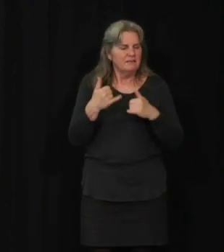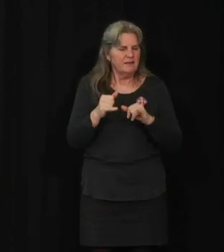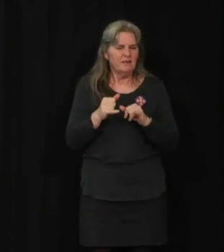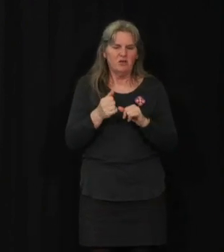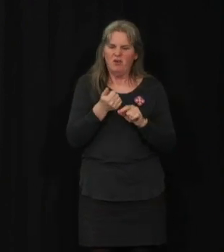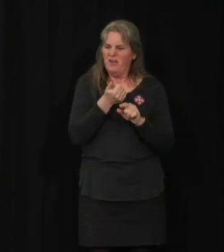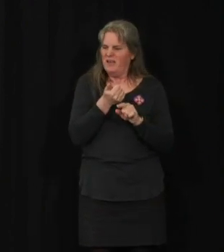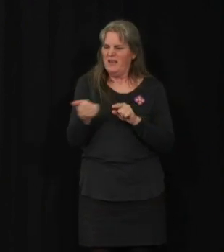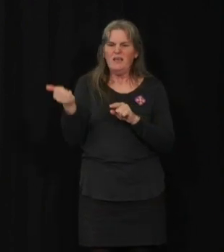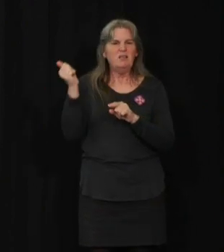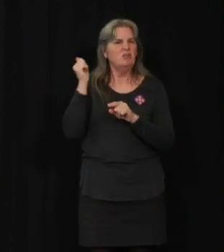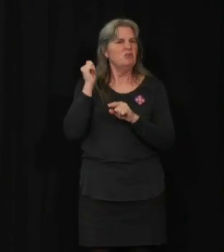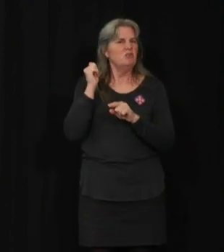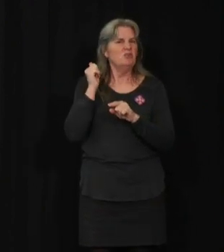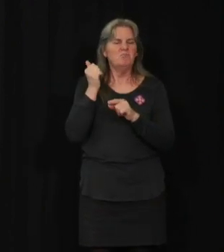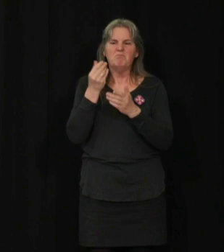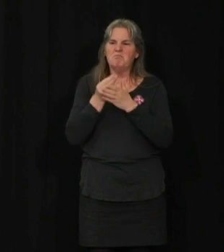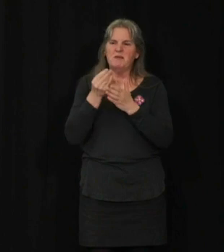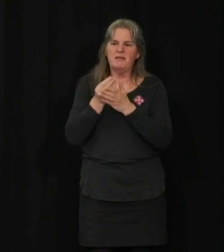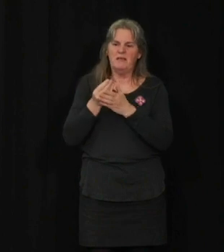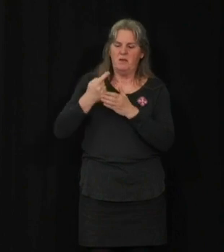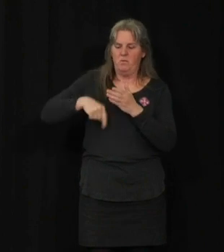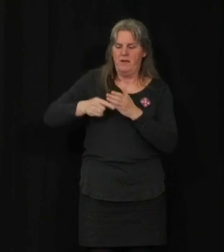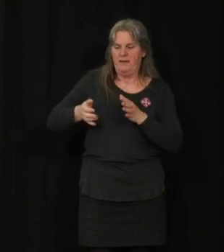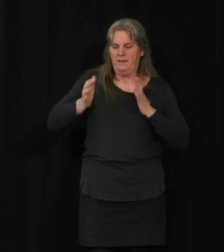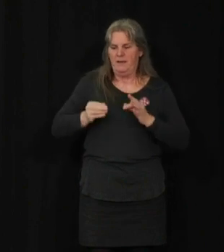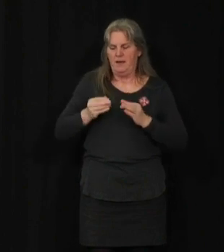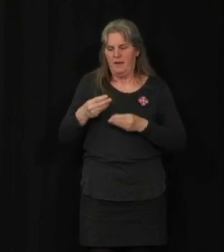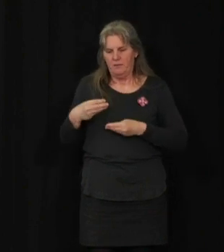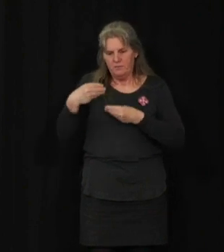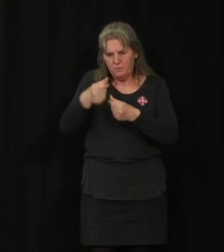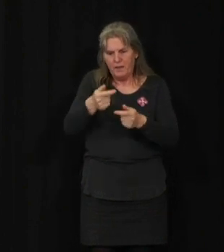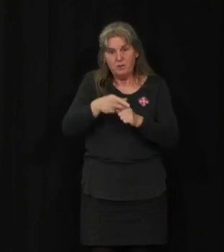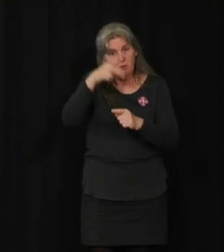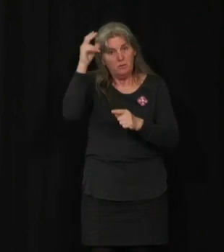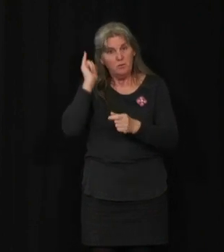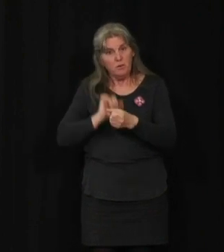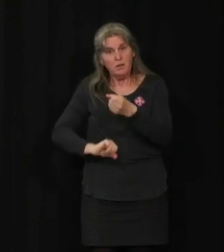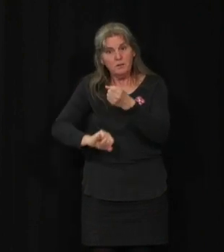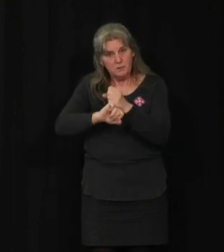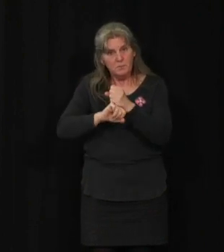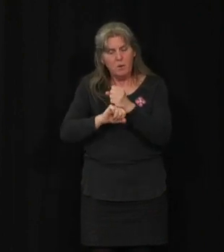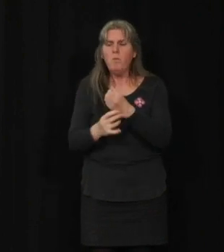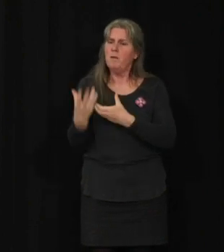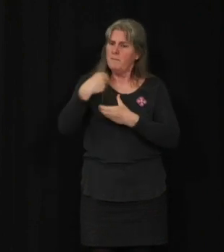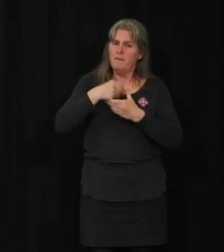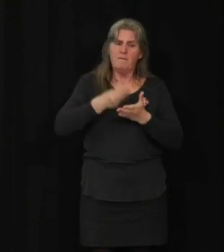that we spend will be scrutinized and in the regular budgetary processes.